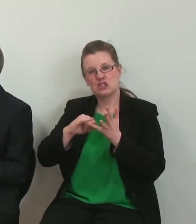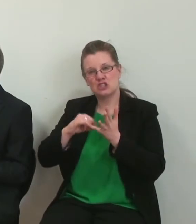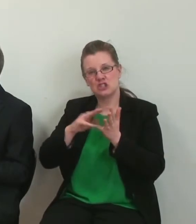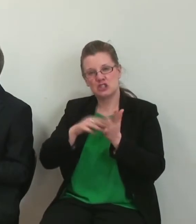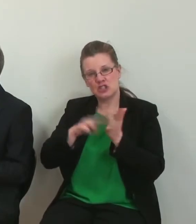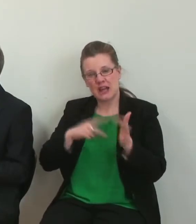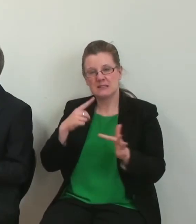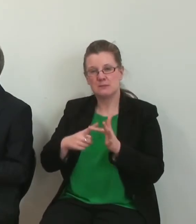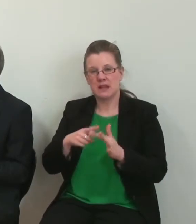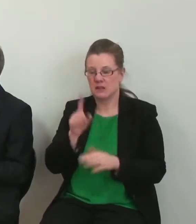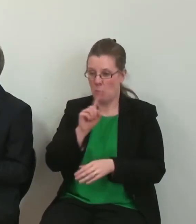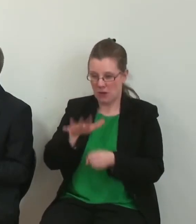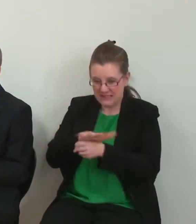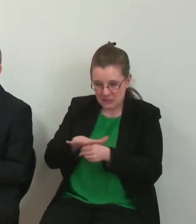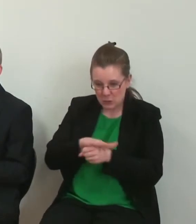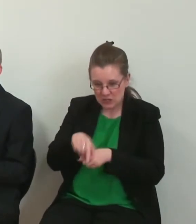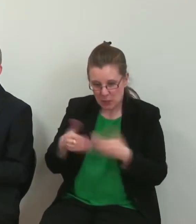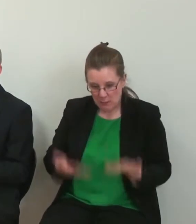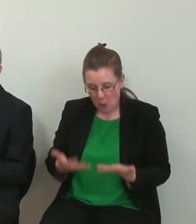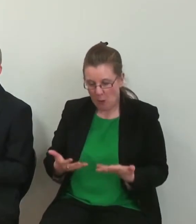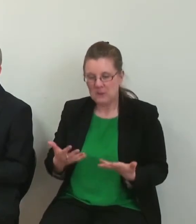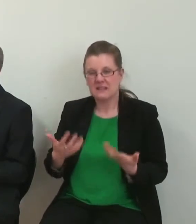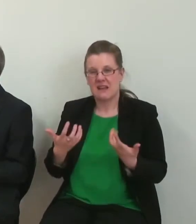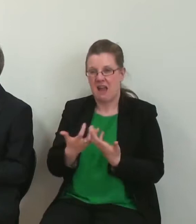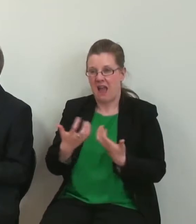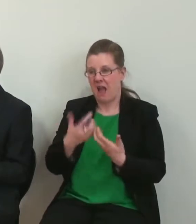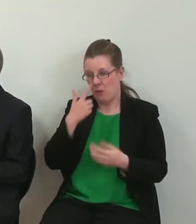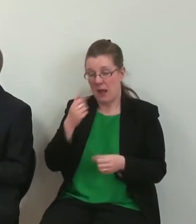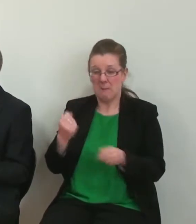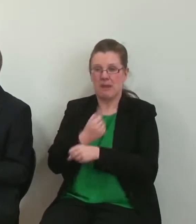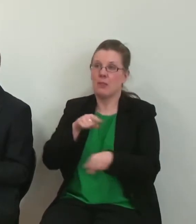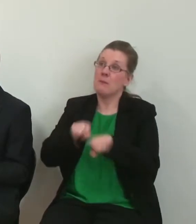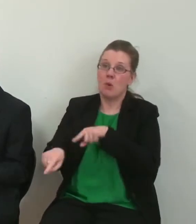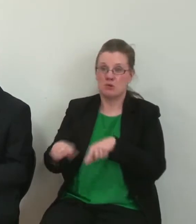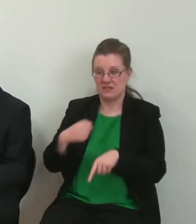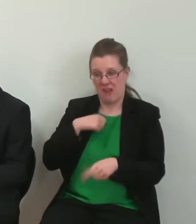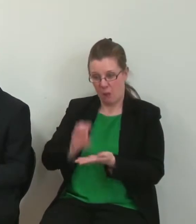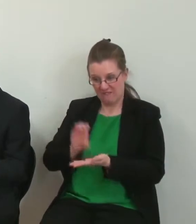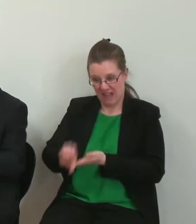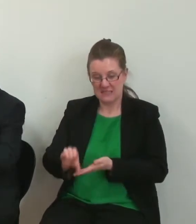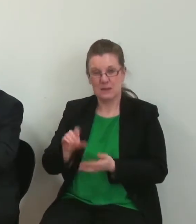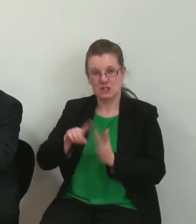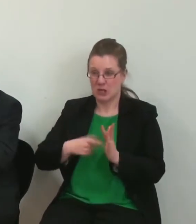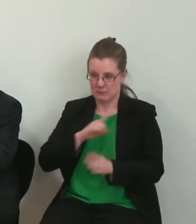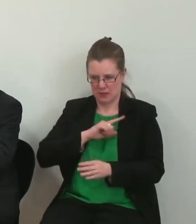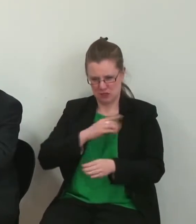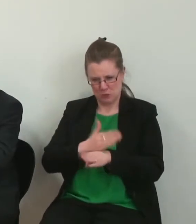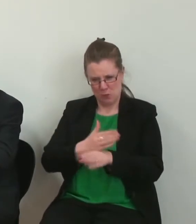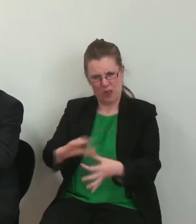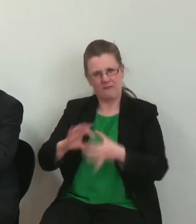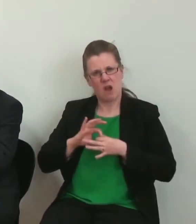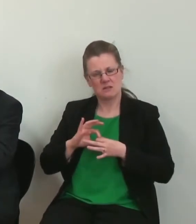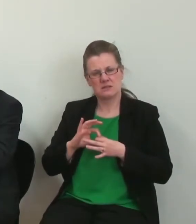what situation she's in at the moment, and how can we make the most of Yeah. our investment in Jasmine, because she's working for us. Yeah.